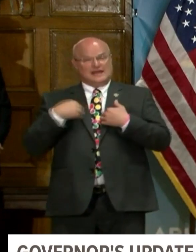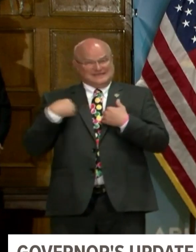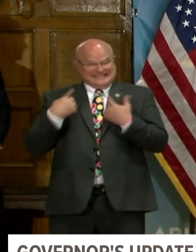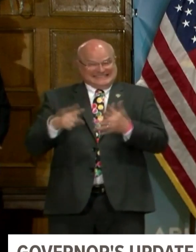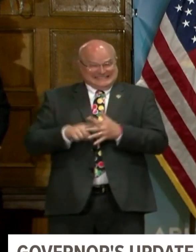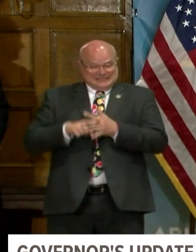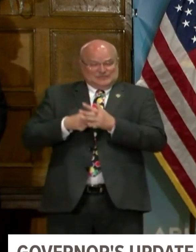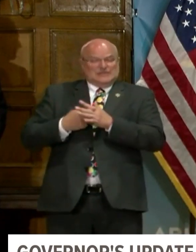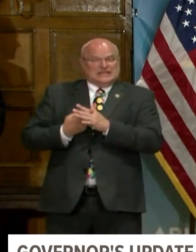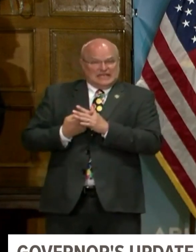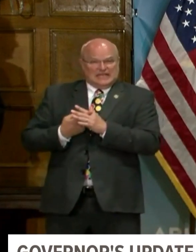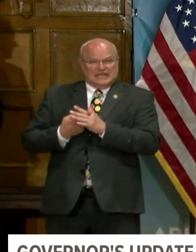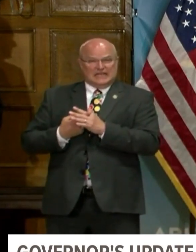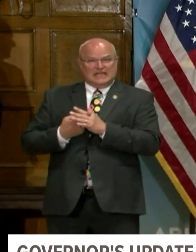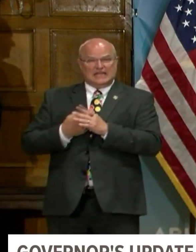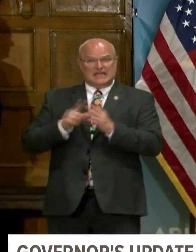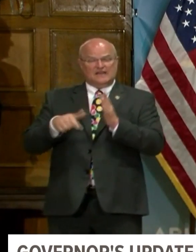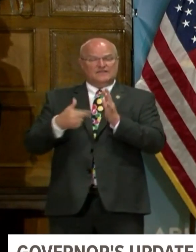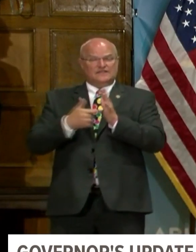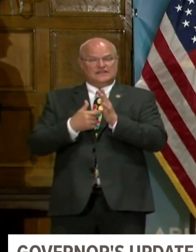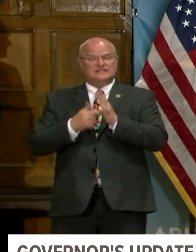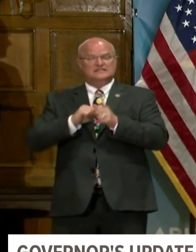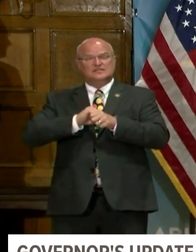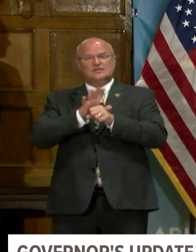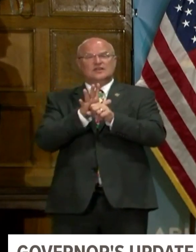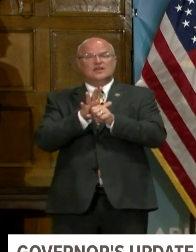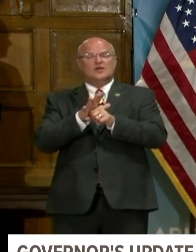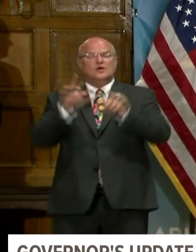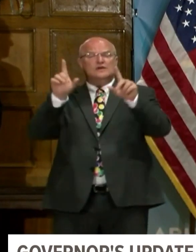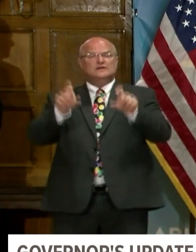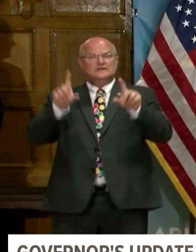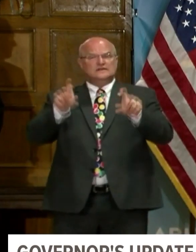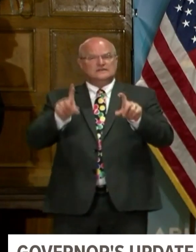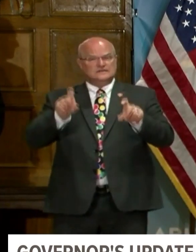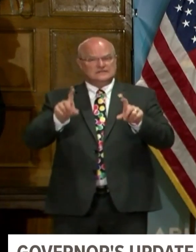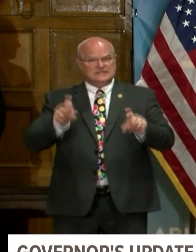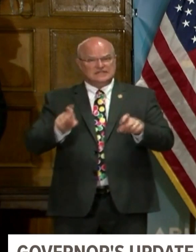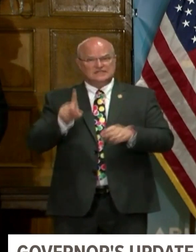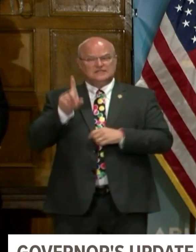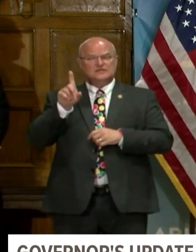since the beginning of this, we have now tested